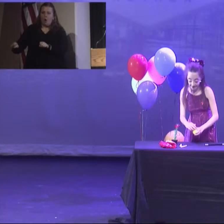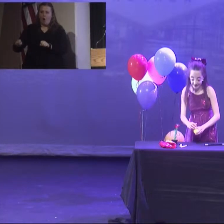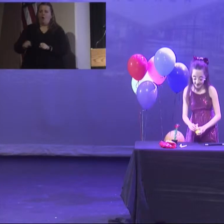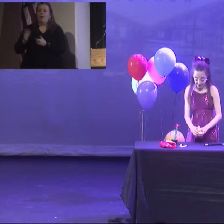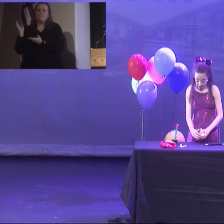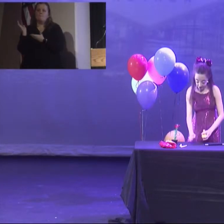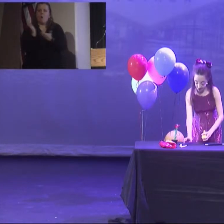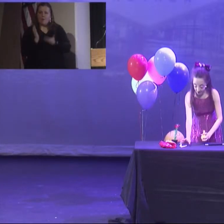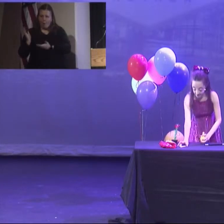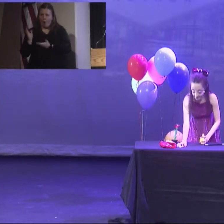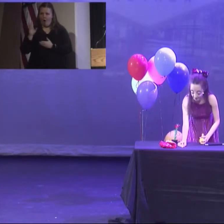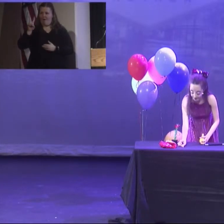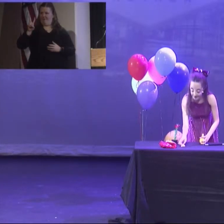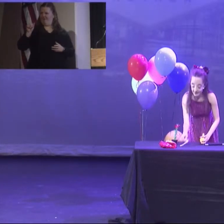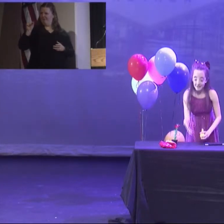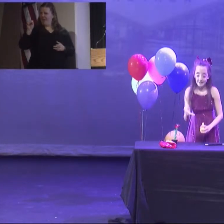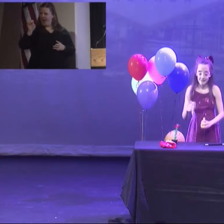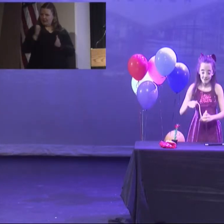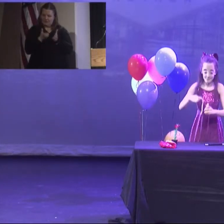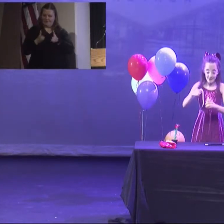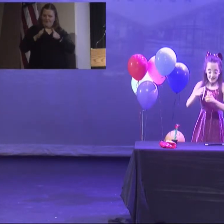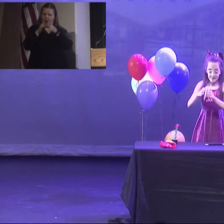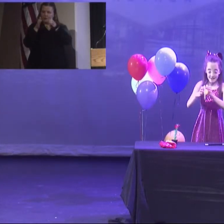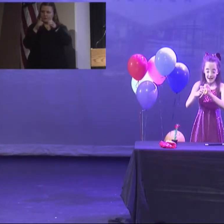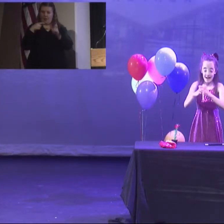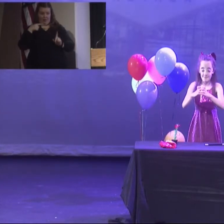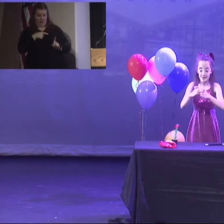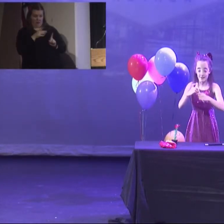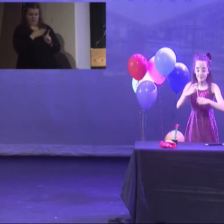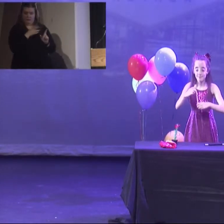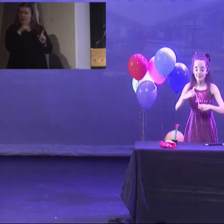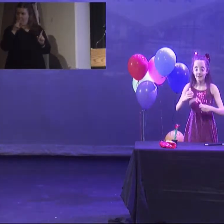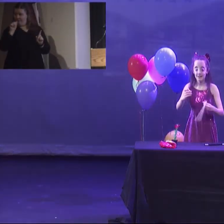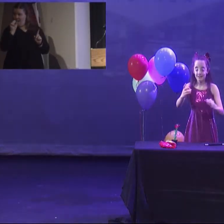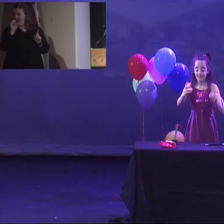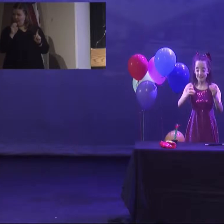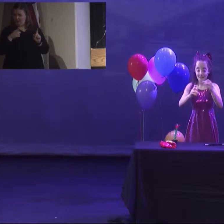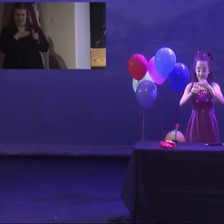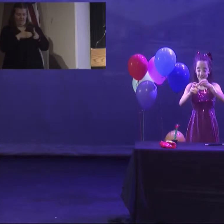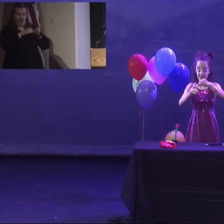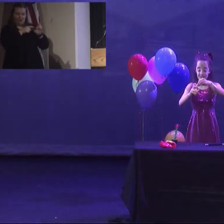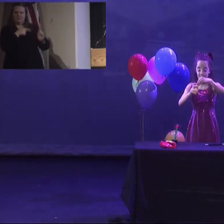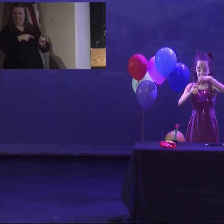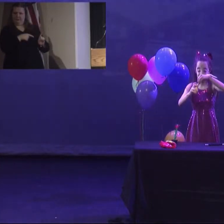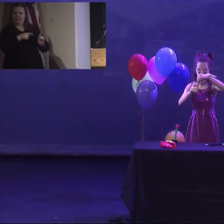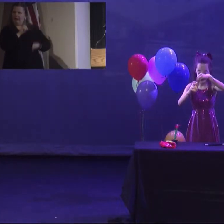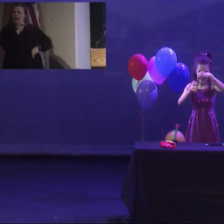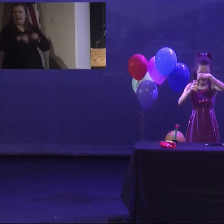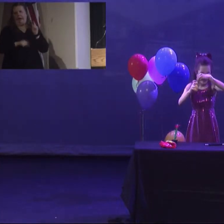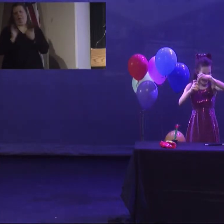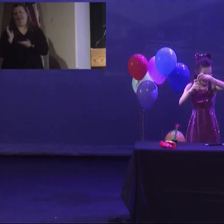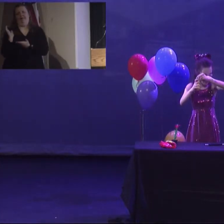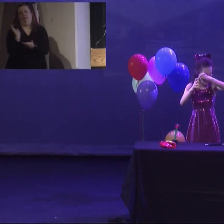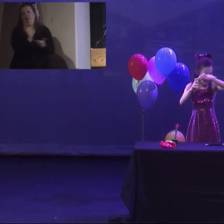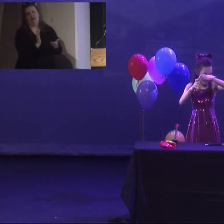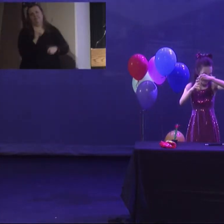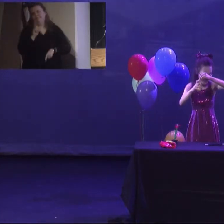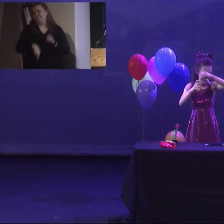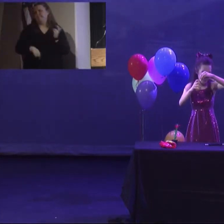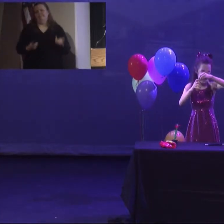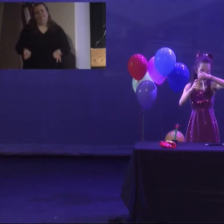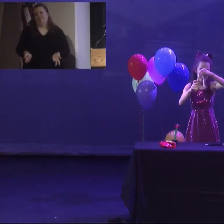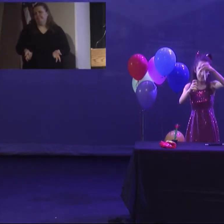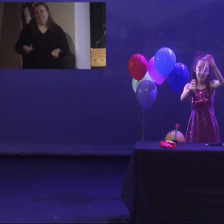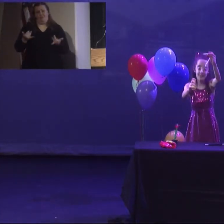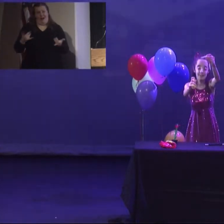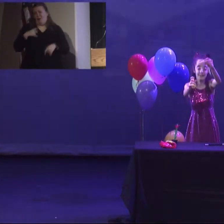vase. So, this vase that I have here, it cannot be carried at all as